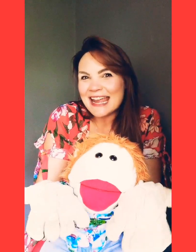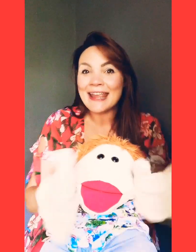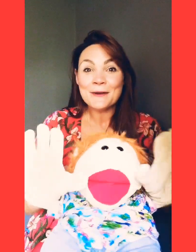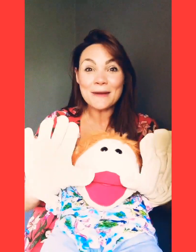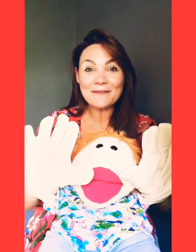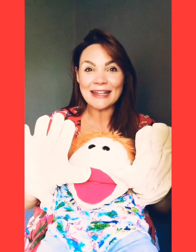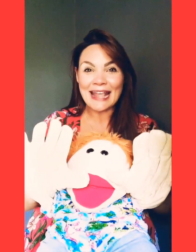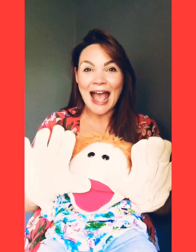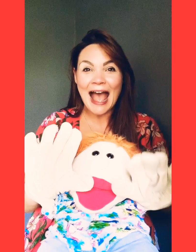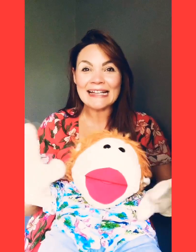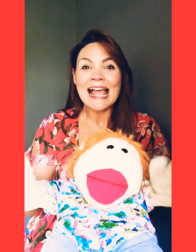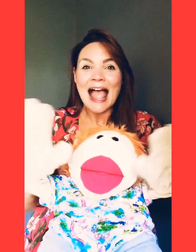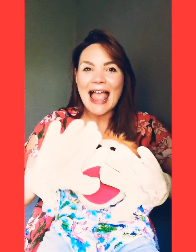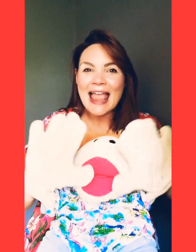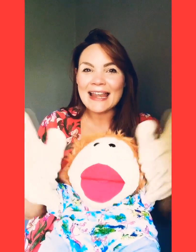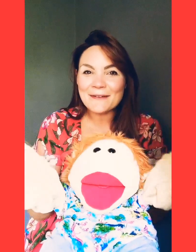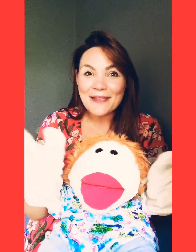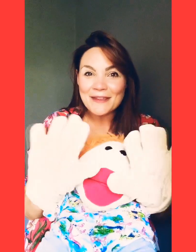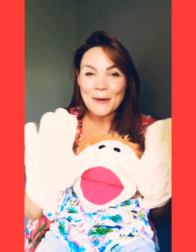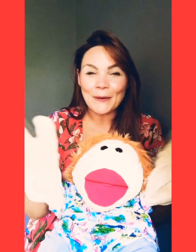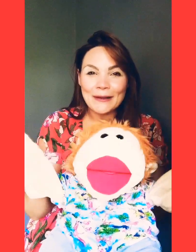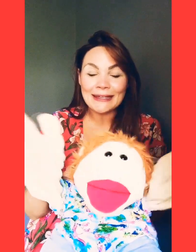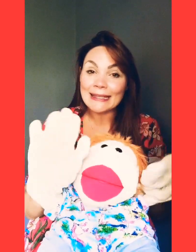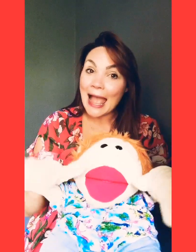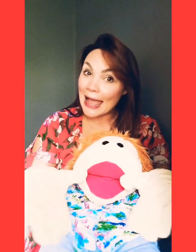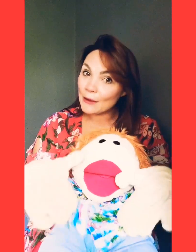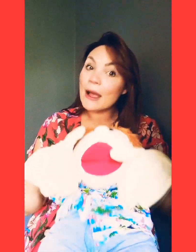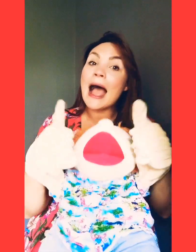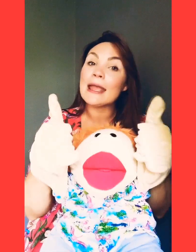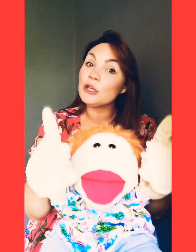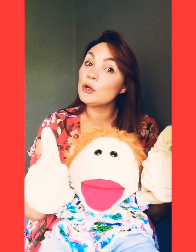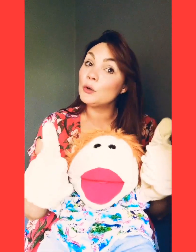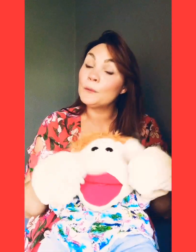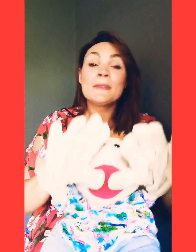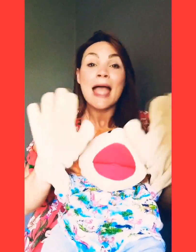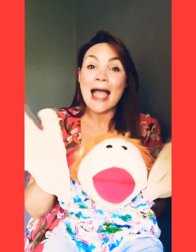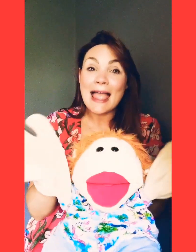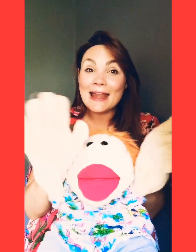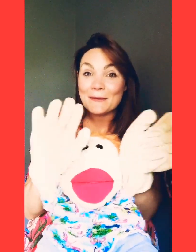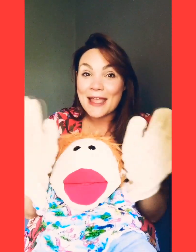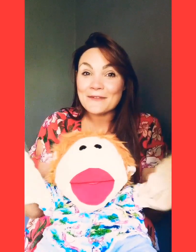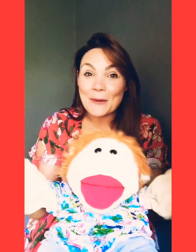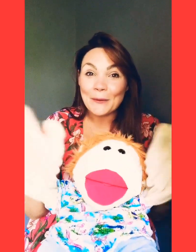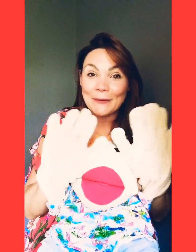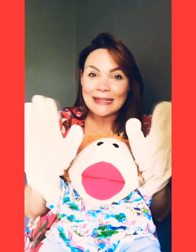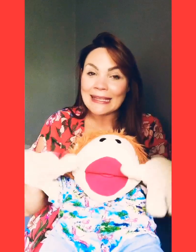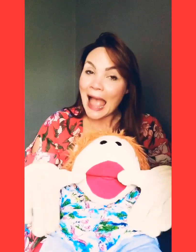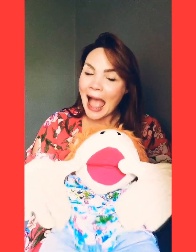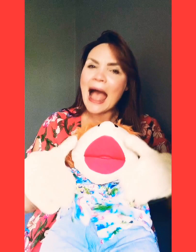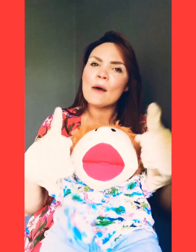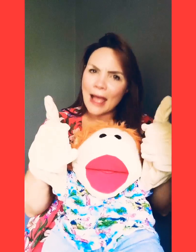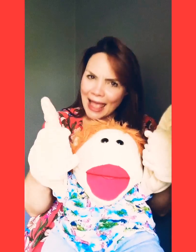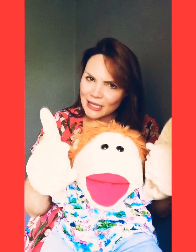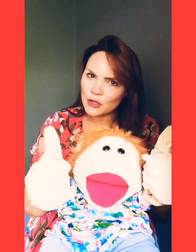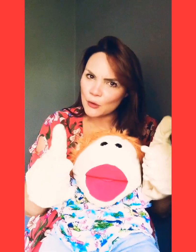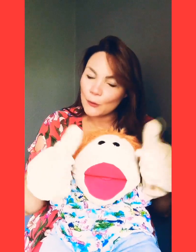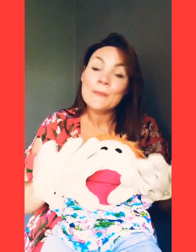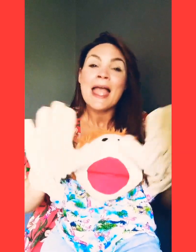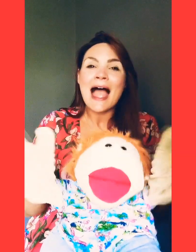today? Win it, guys! Hello, everybody. How are you? Hello, everybody. How are you?